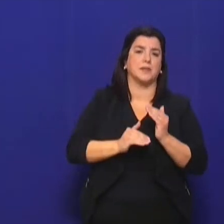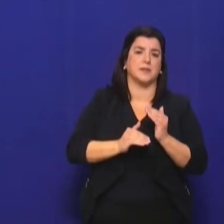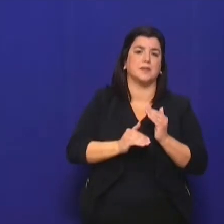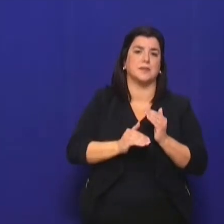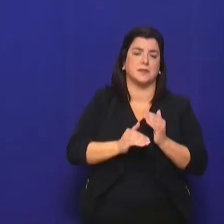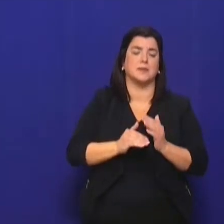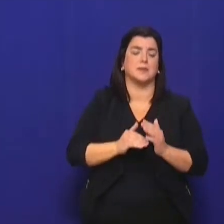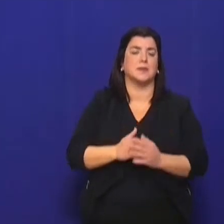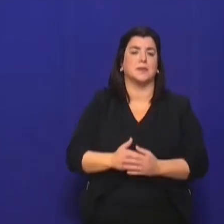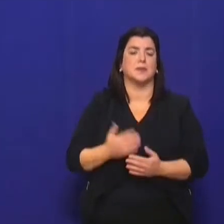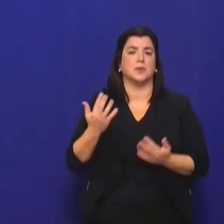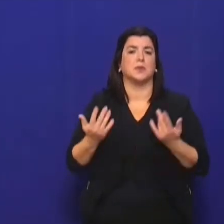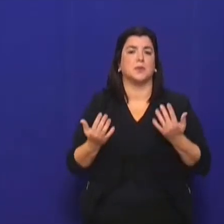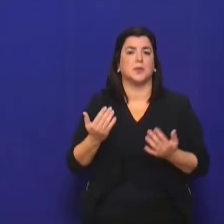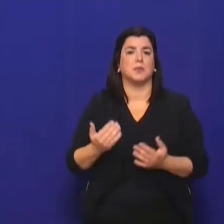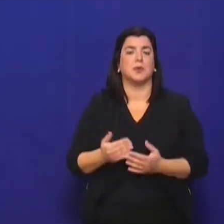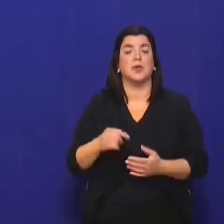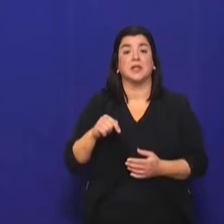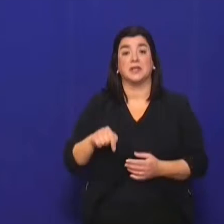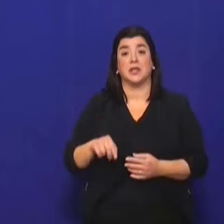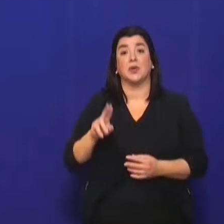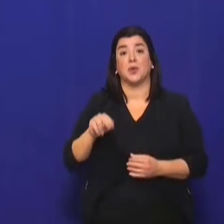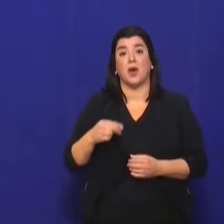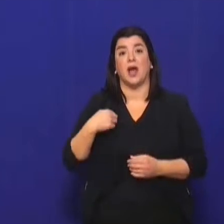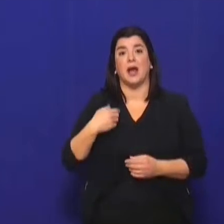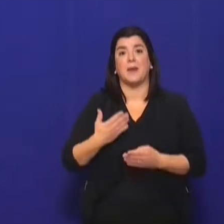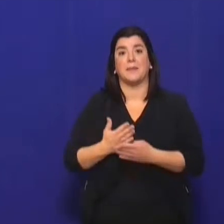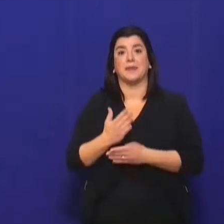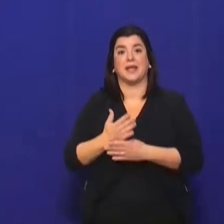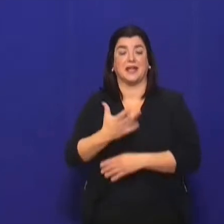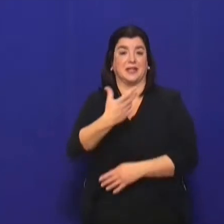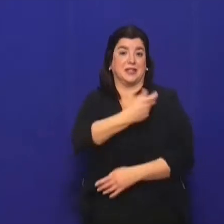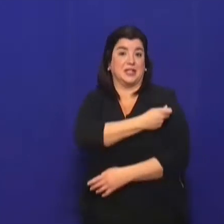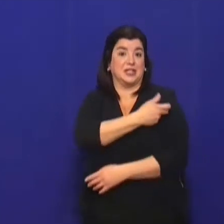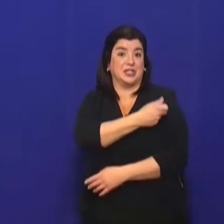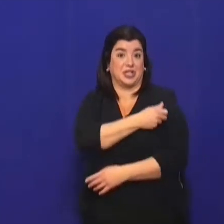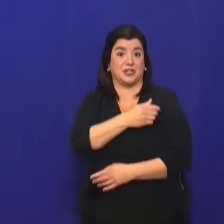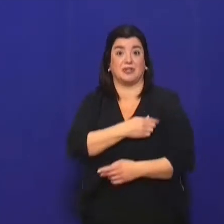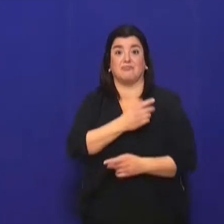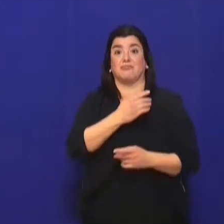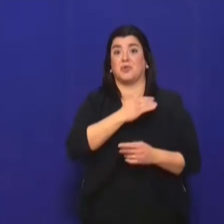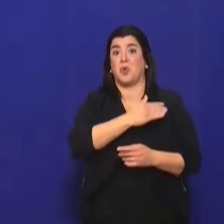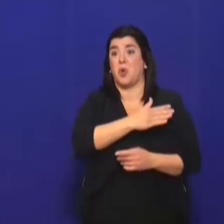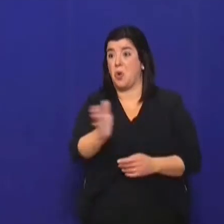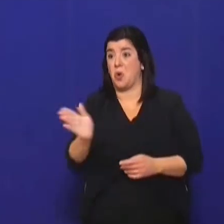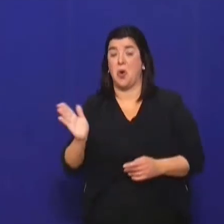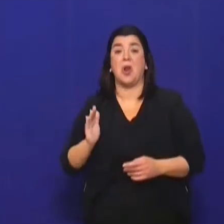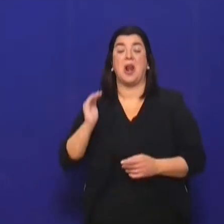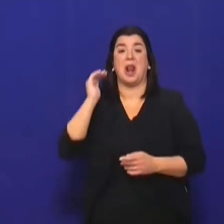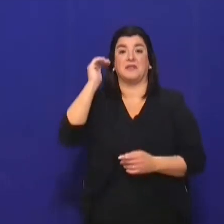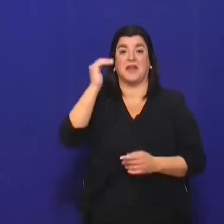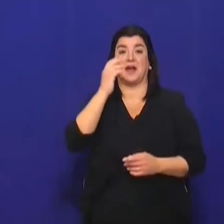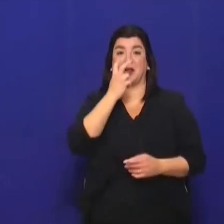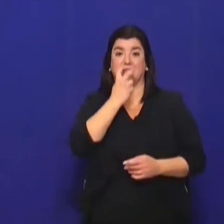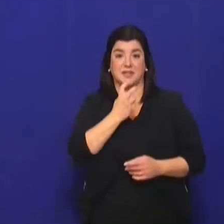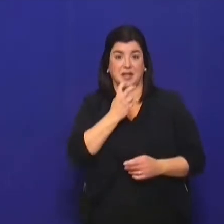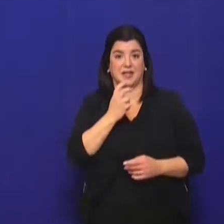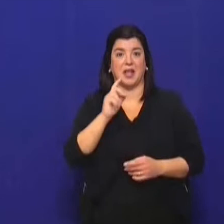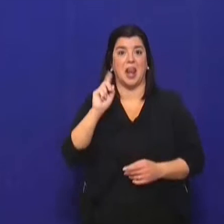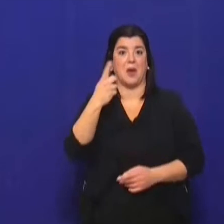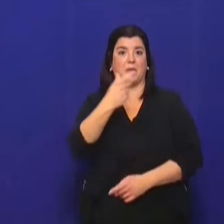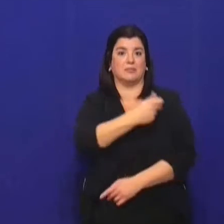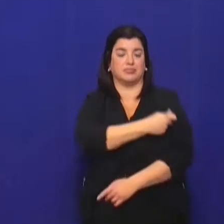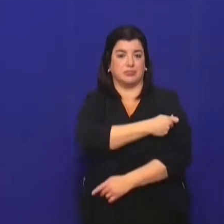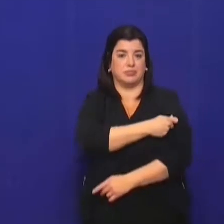każijiet u anke issa li aħna għandna rollout fid-djar tal-anzjani kollha, allura anke bl-ewwel doża hemmhekk